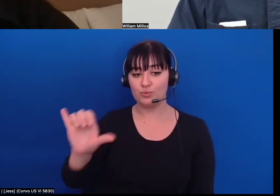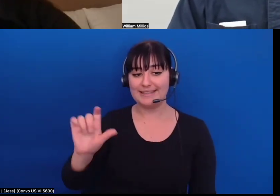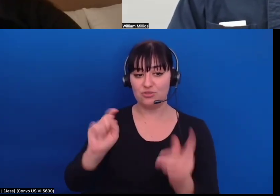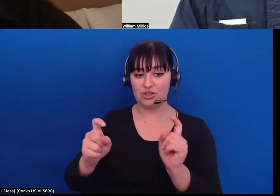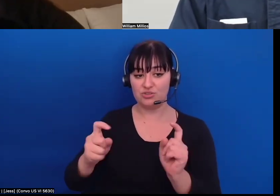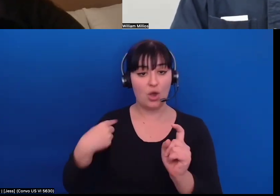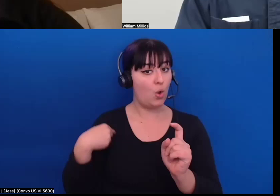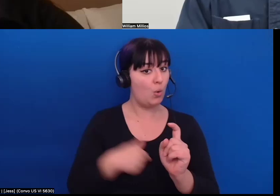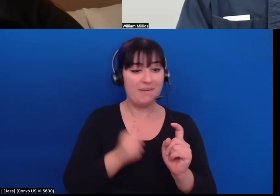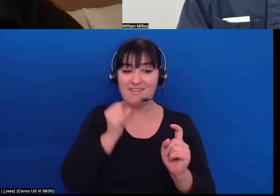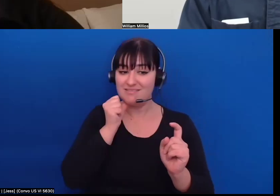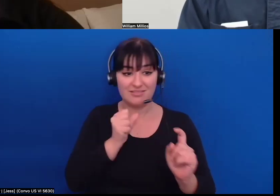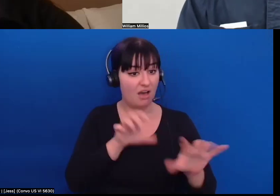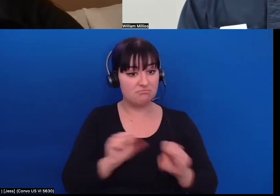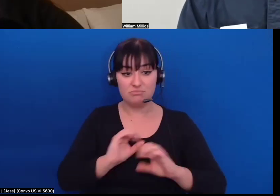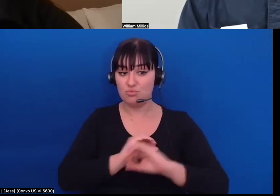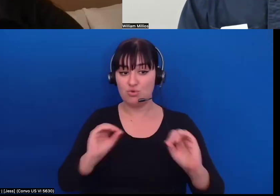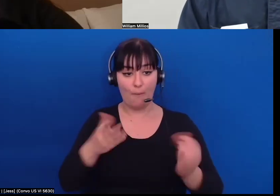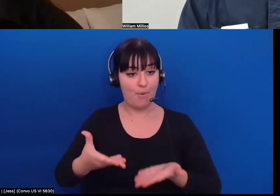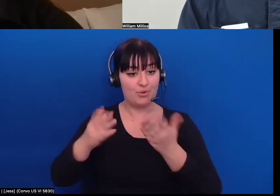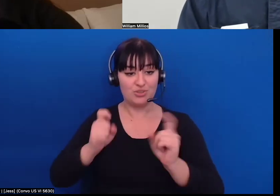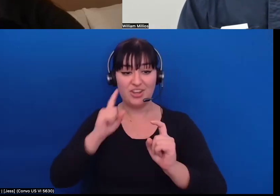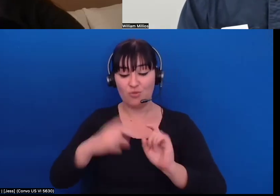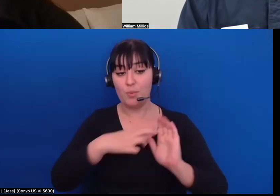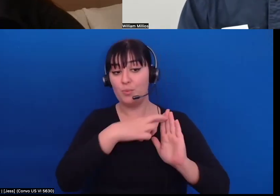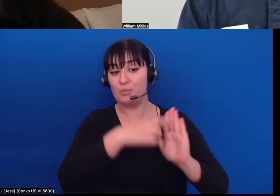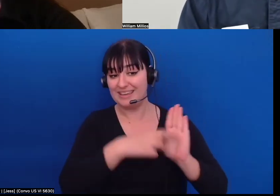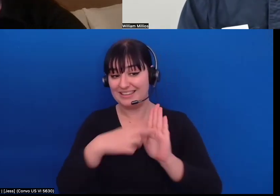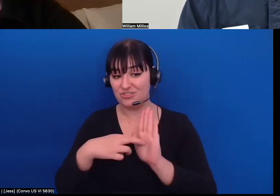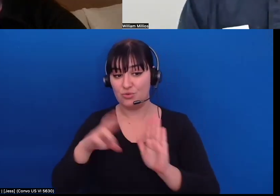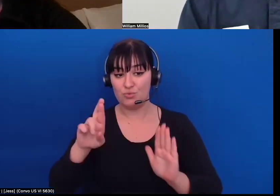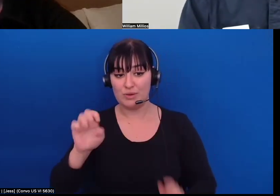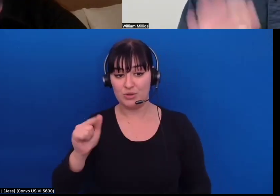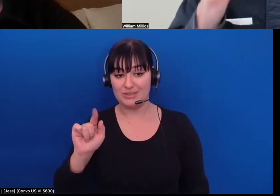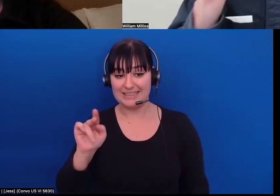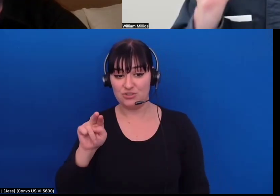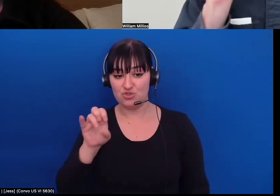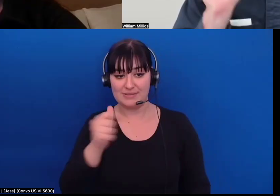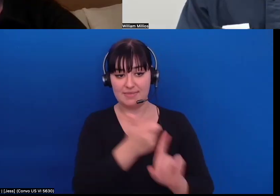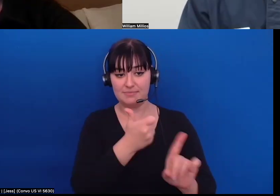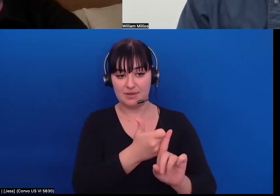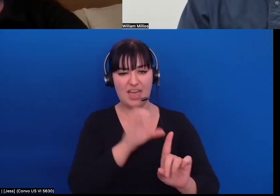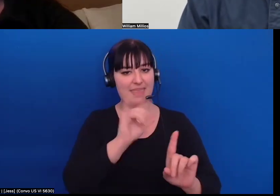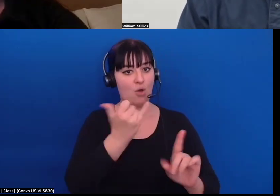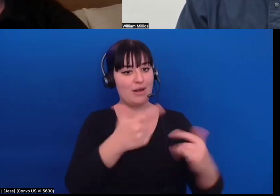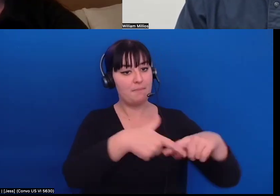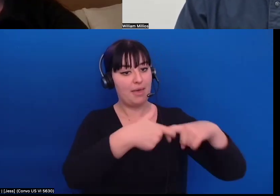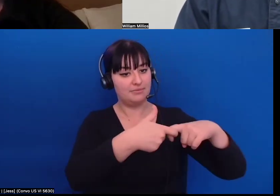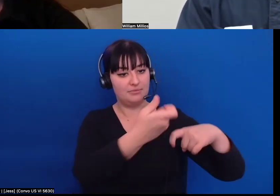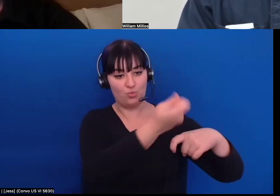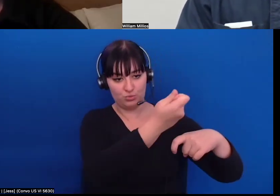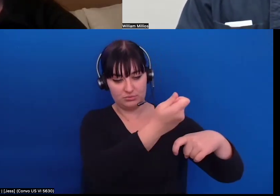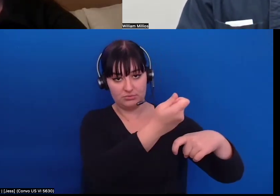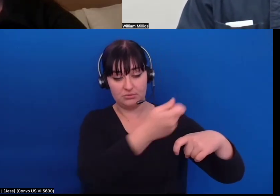up any proposed changes to the regulations themselves. Those regulations are put on pause, and the